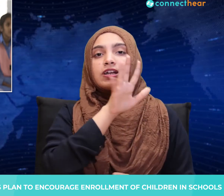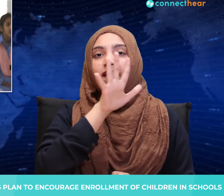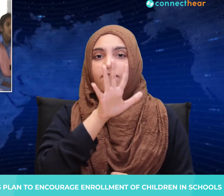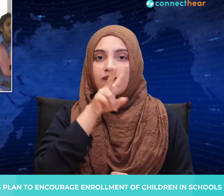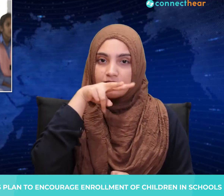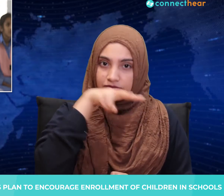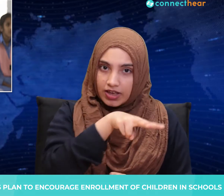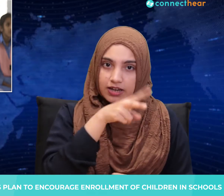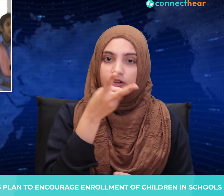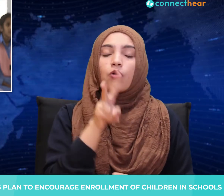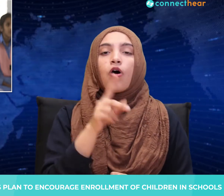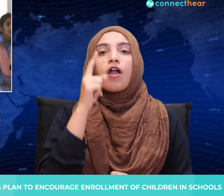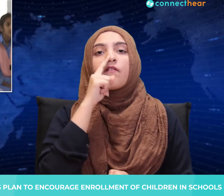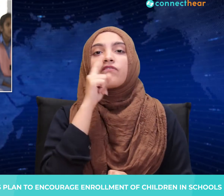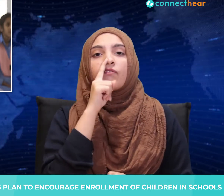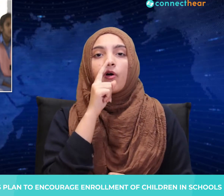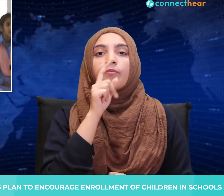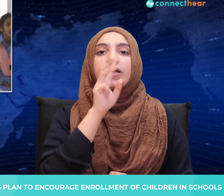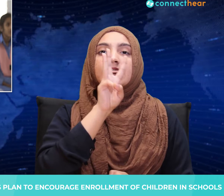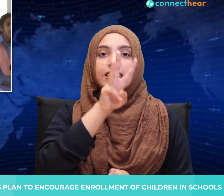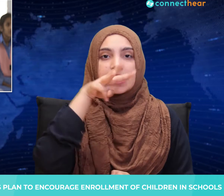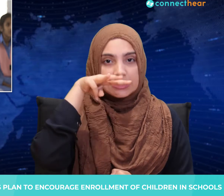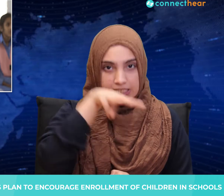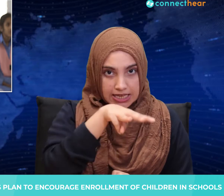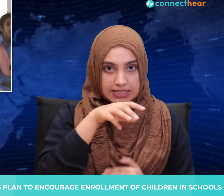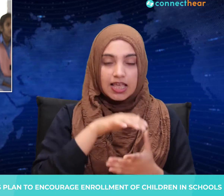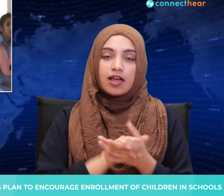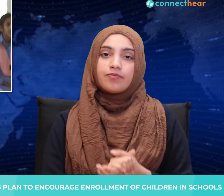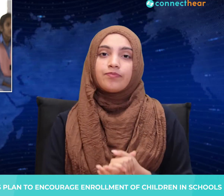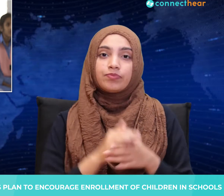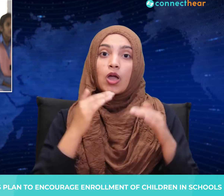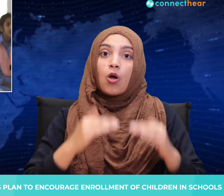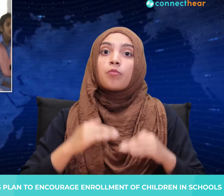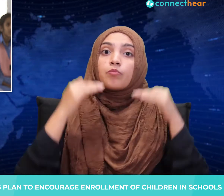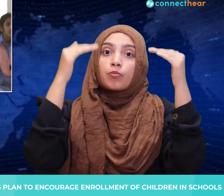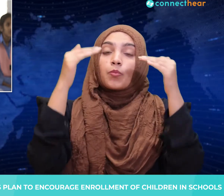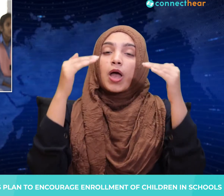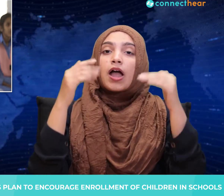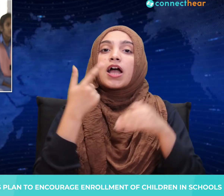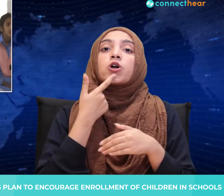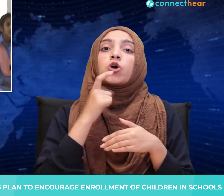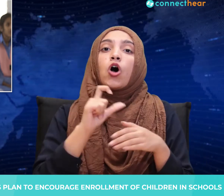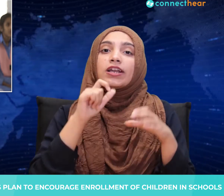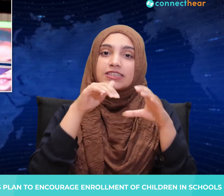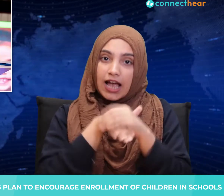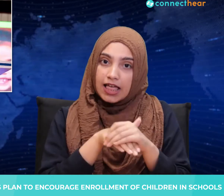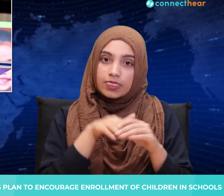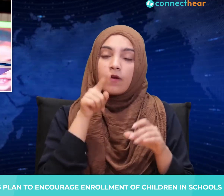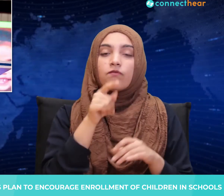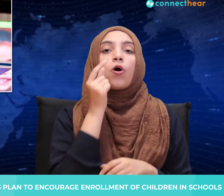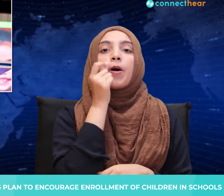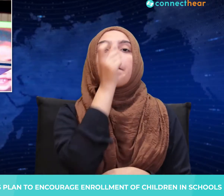girls Rs 3,000. And at the higher secondary level, boys will get